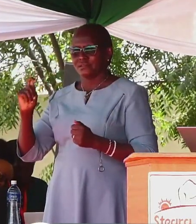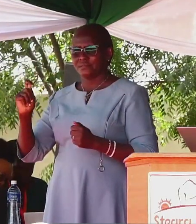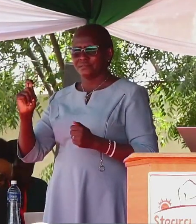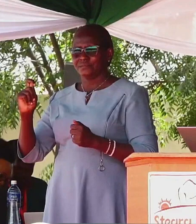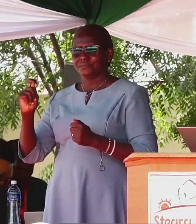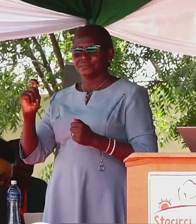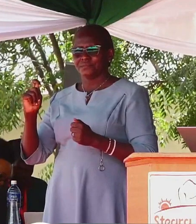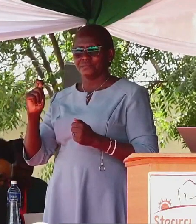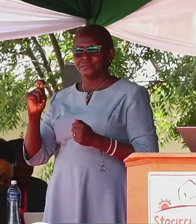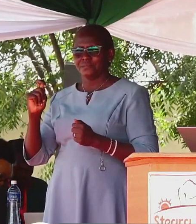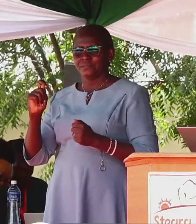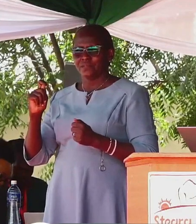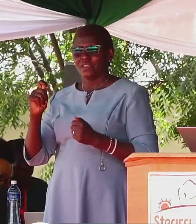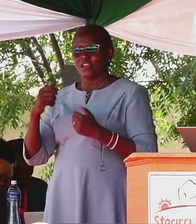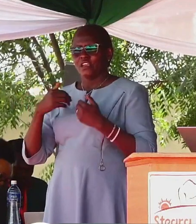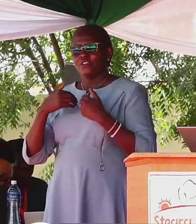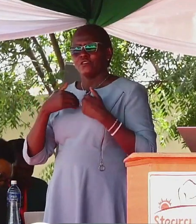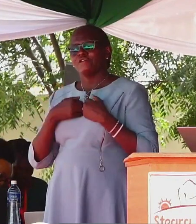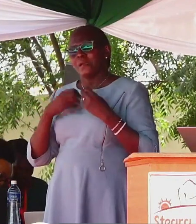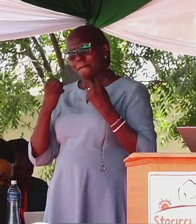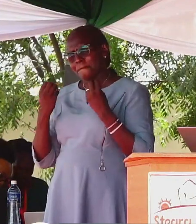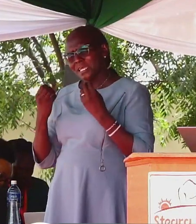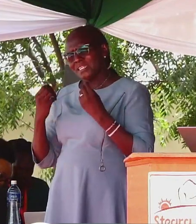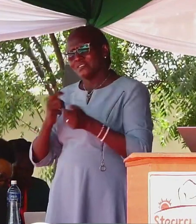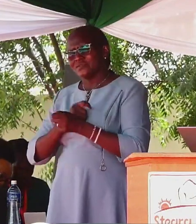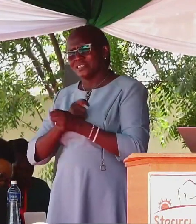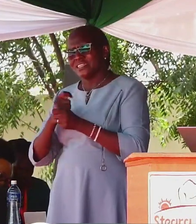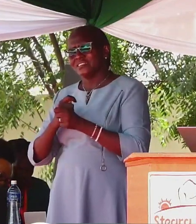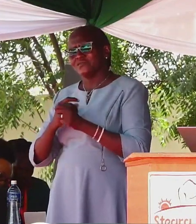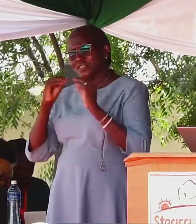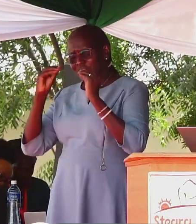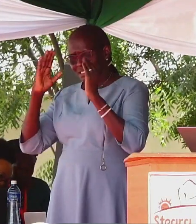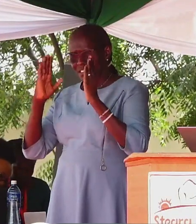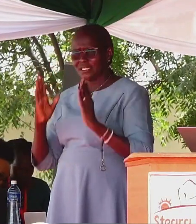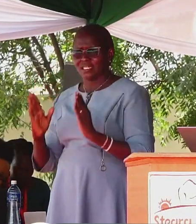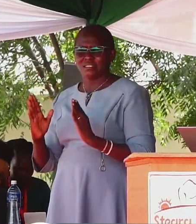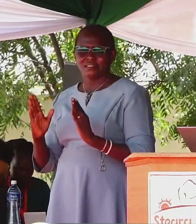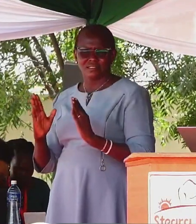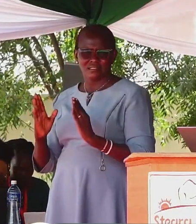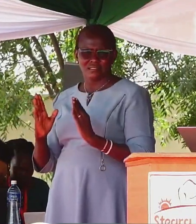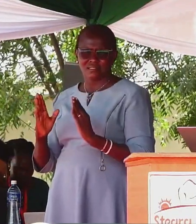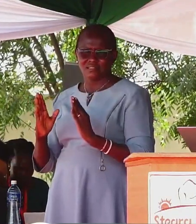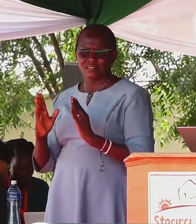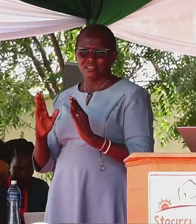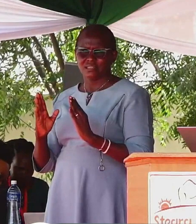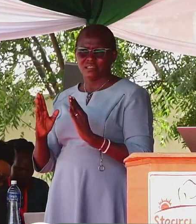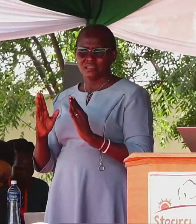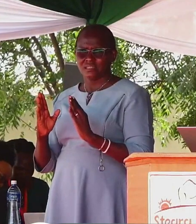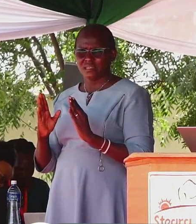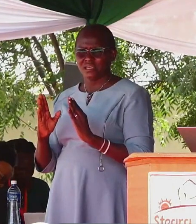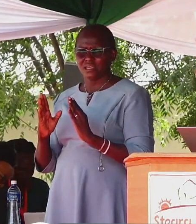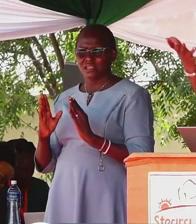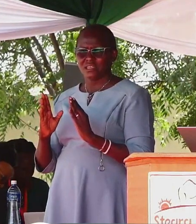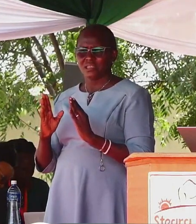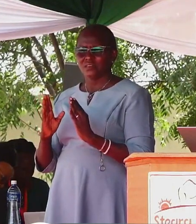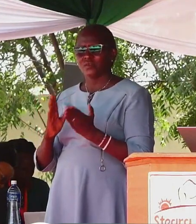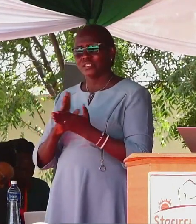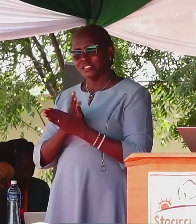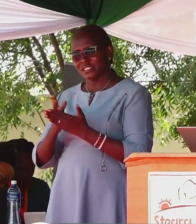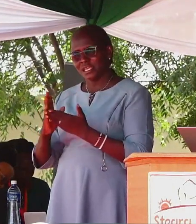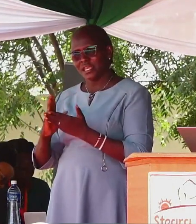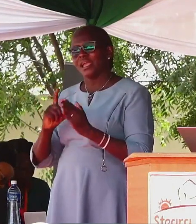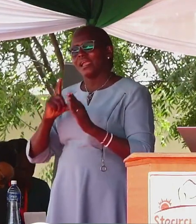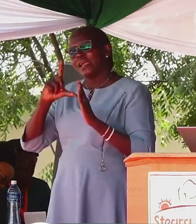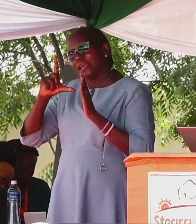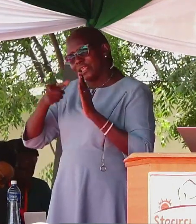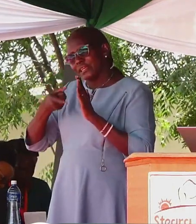Well, we've had several trainings for our teachers, so I will not read all the trainings that we've had, but we'll share this so that